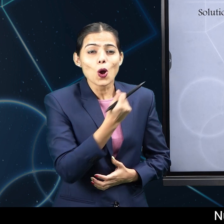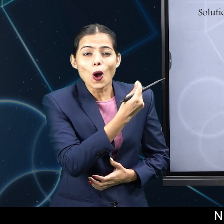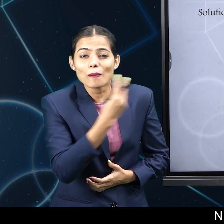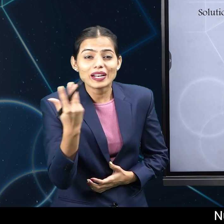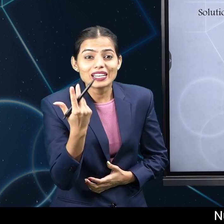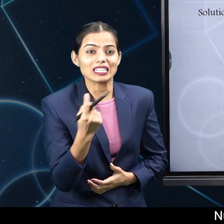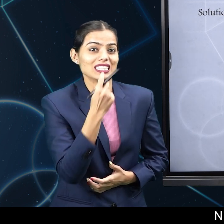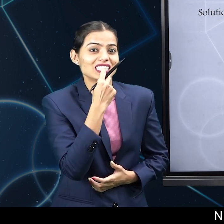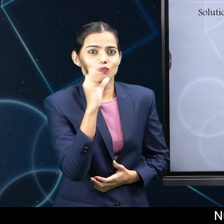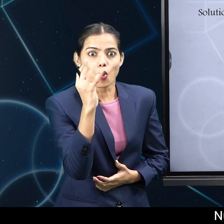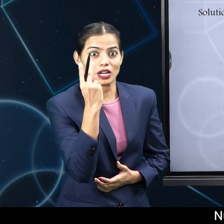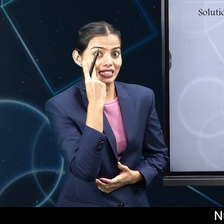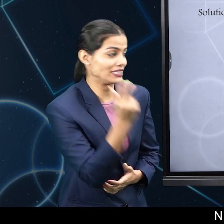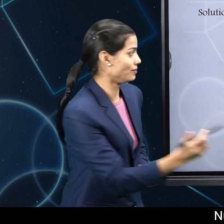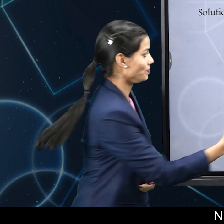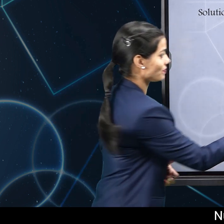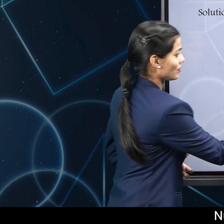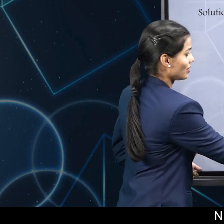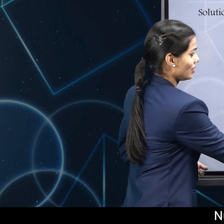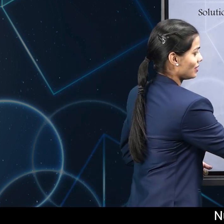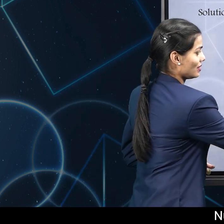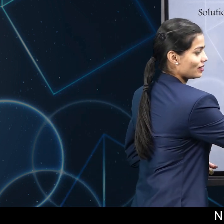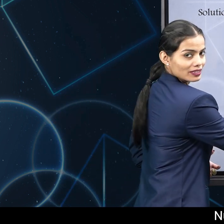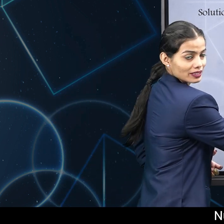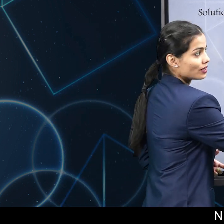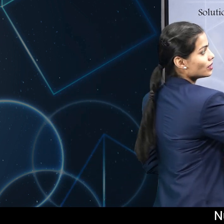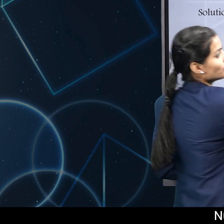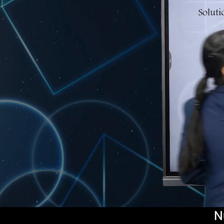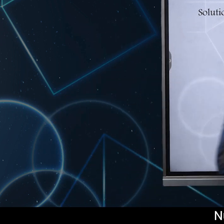Number of white balls is equal to 1.